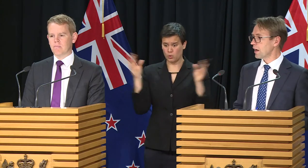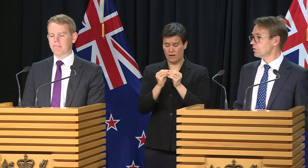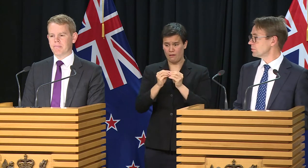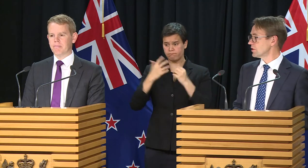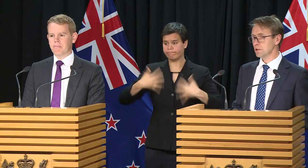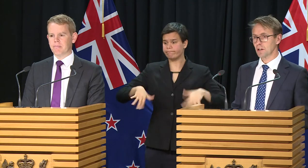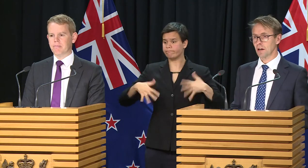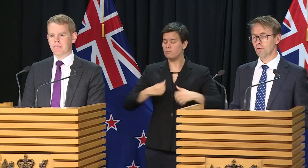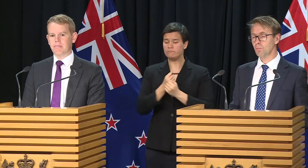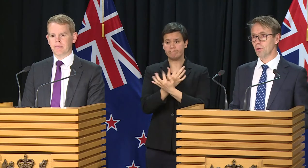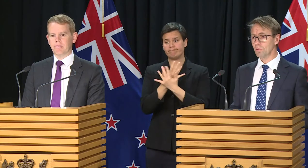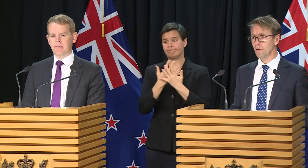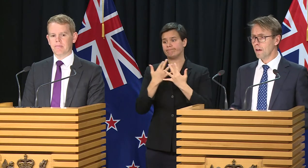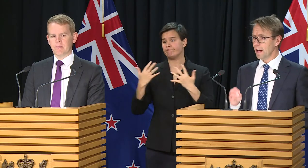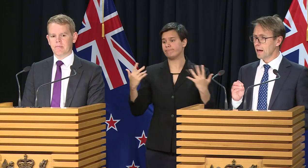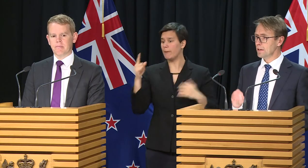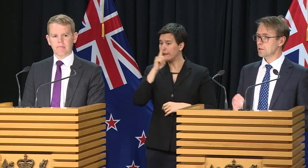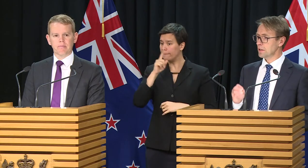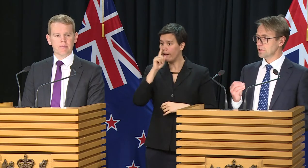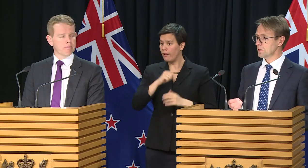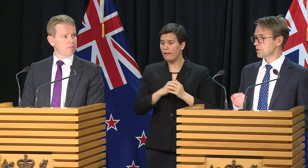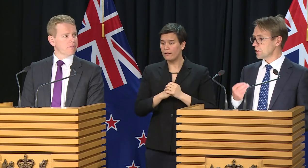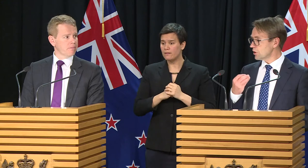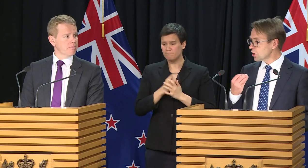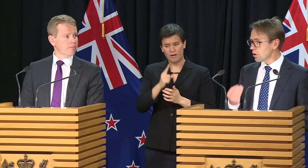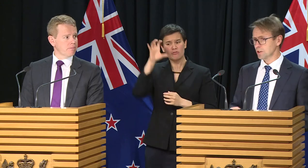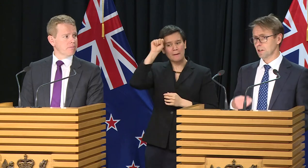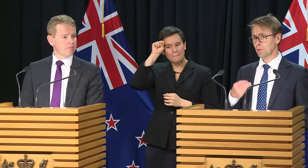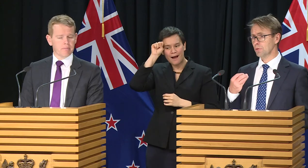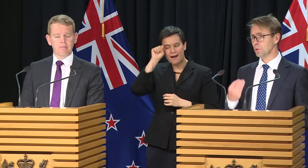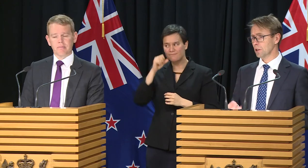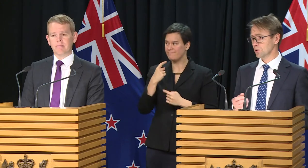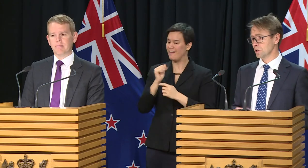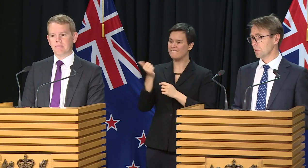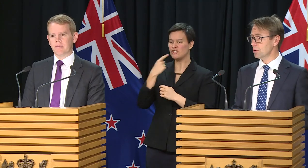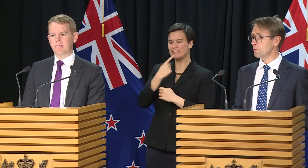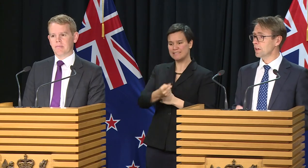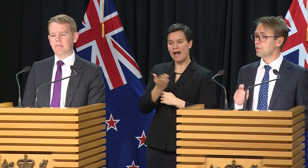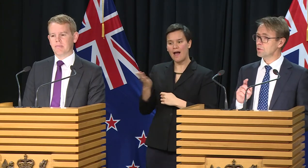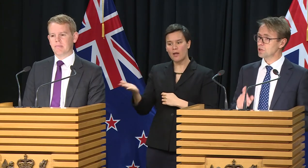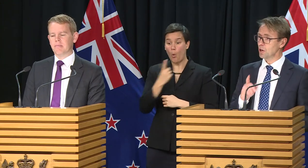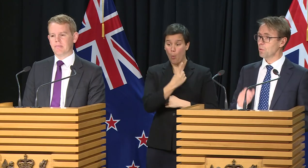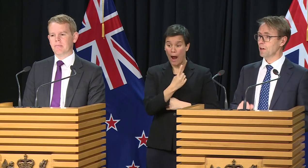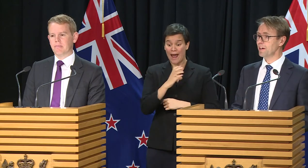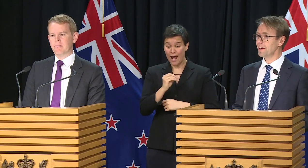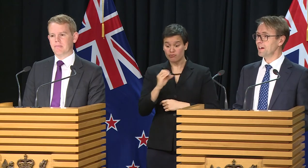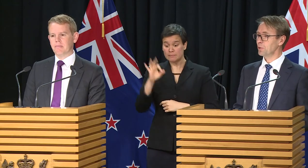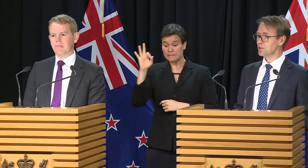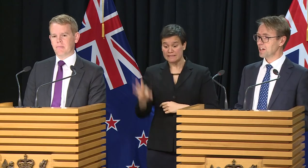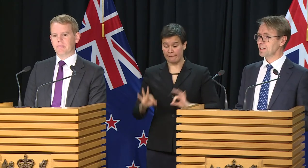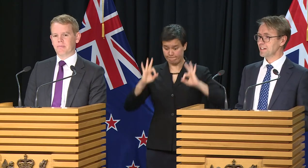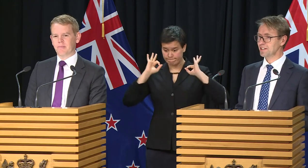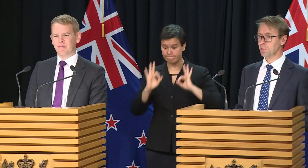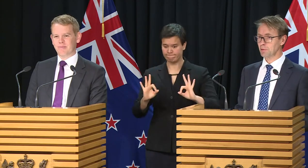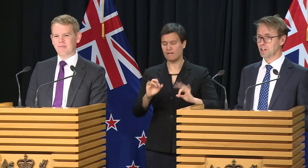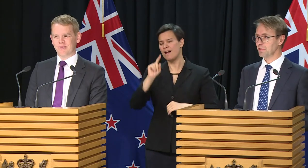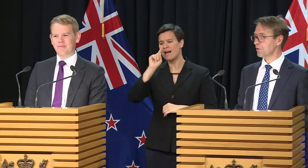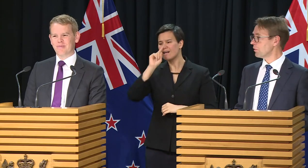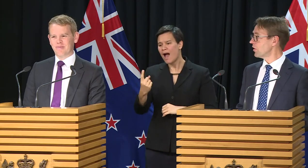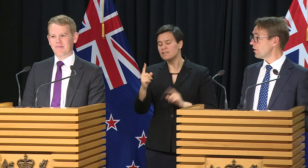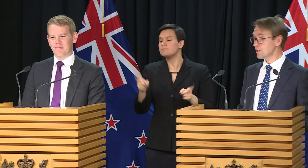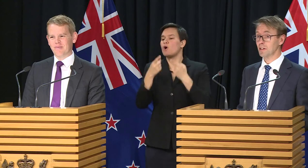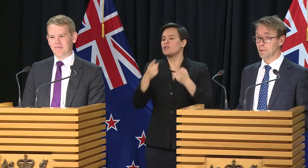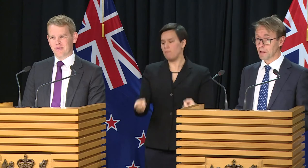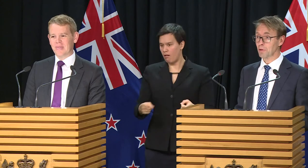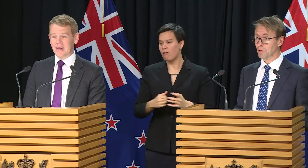nothing will be 100% foolproof. And as the Minister said, we're constantly reviewing, constantly improving, and there is no one who is keener to be protected